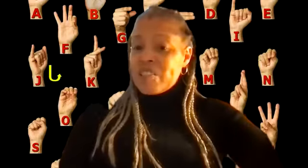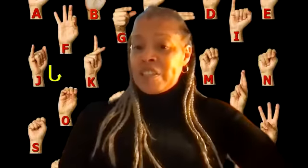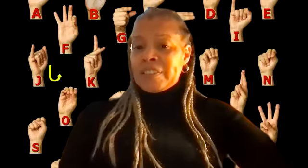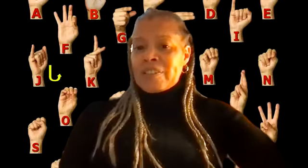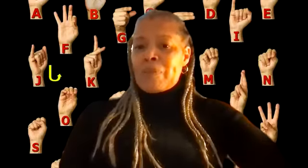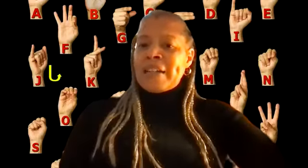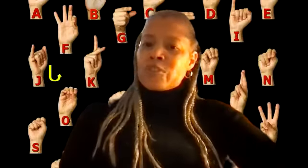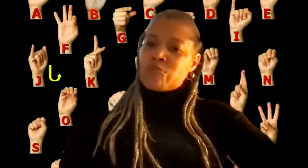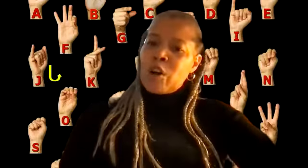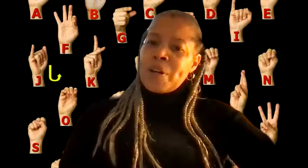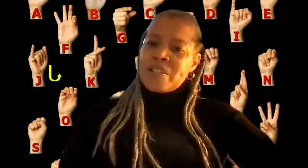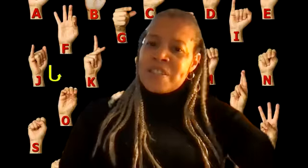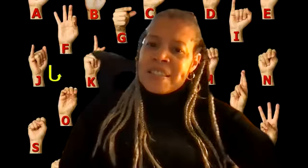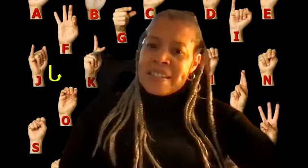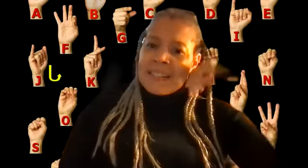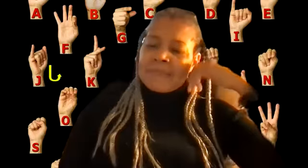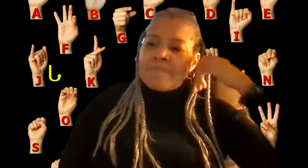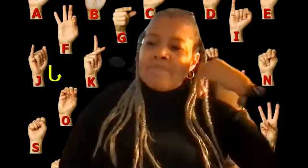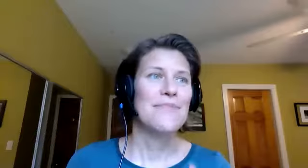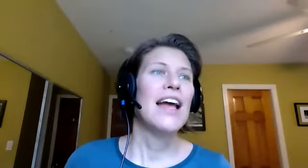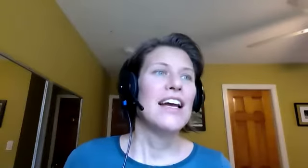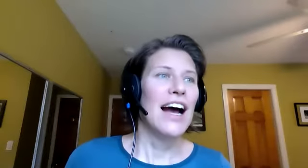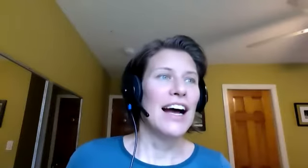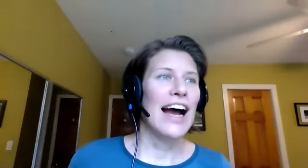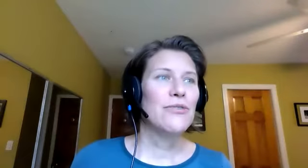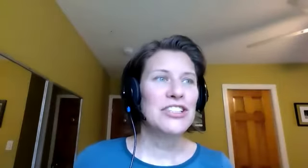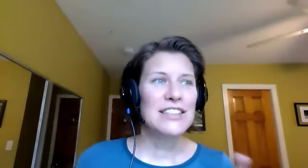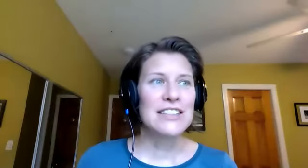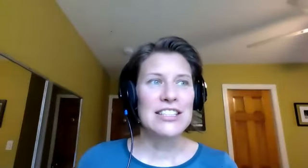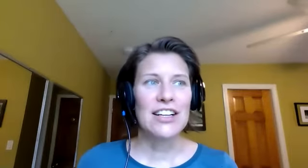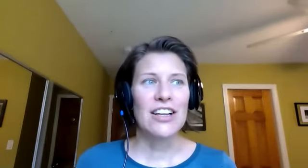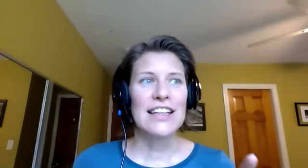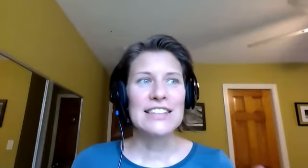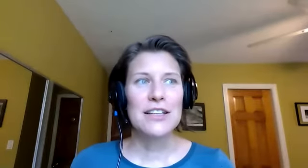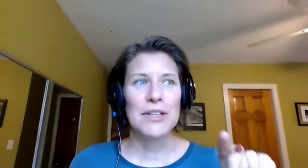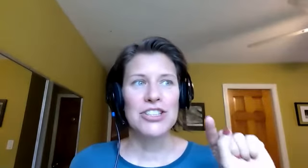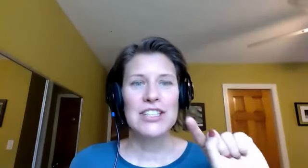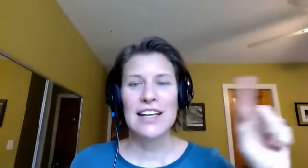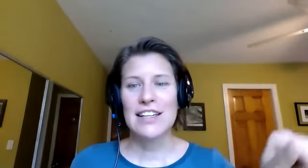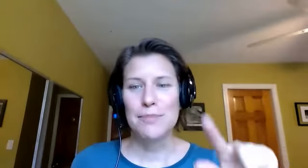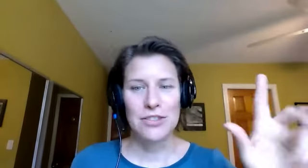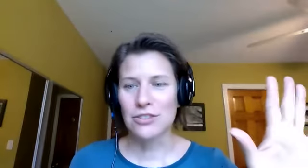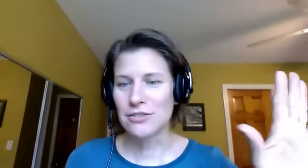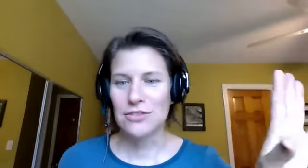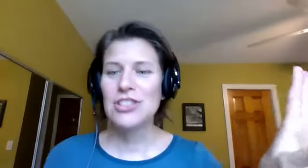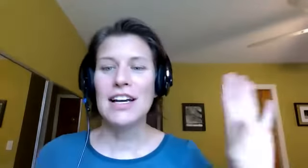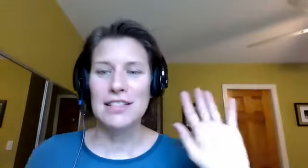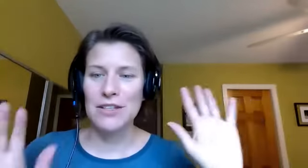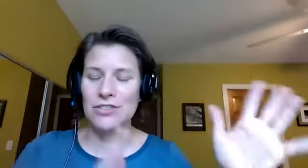shell. Like, so mine is Ro and she's D. D, uh, I reached out to D shell on LinkedIn, but she's got a special, she's got a special.